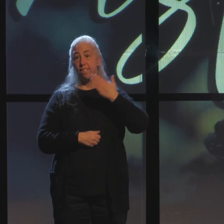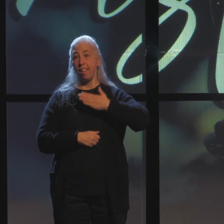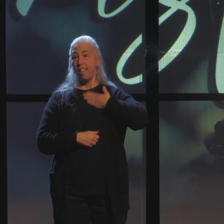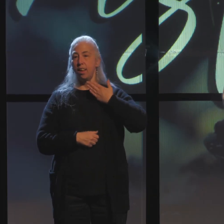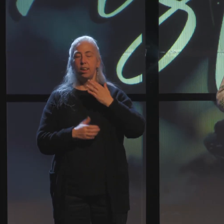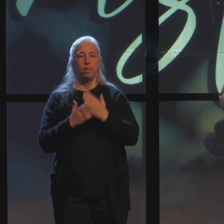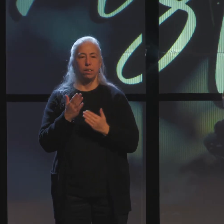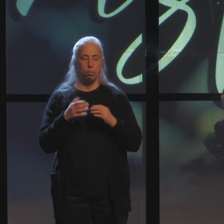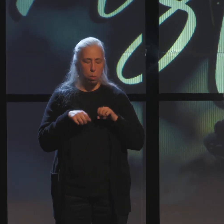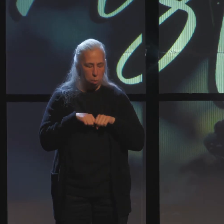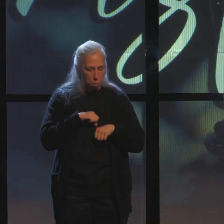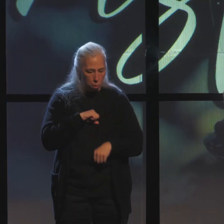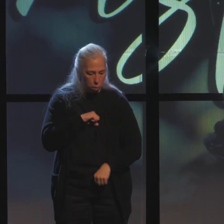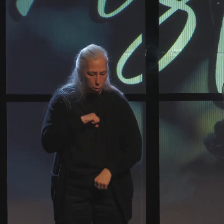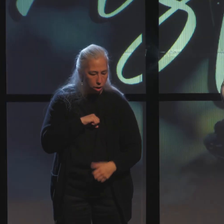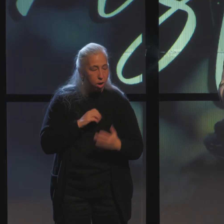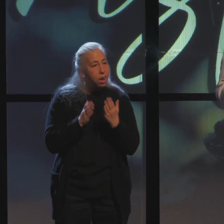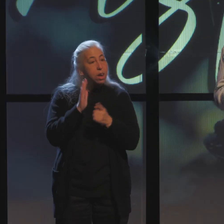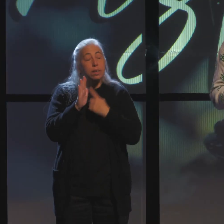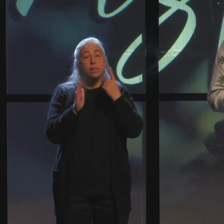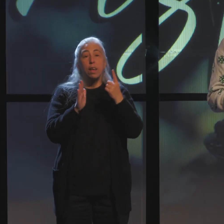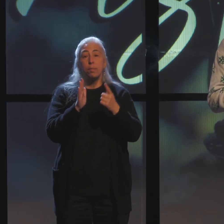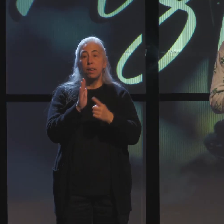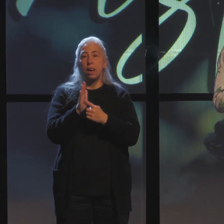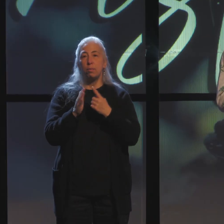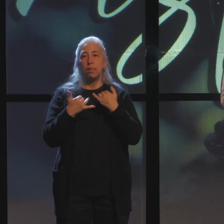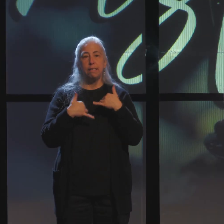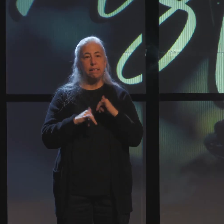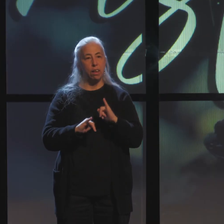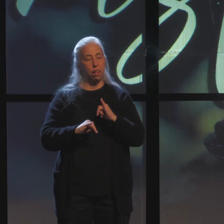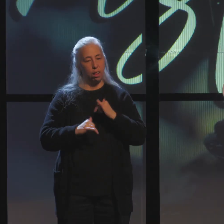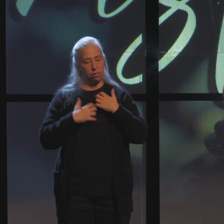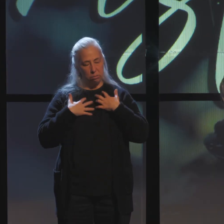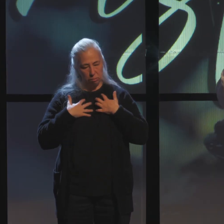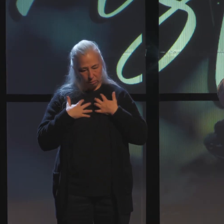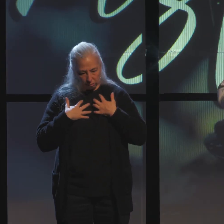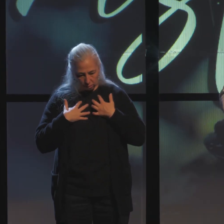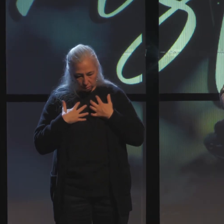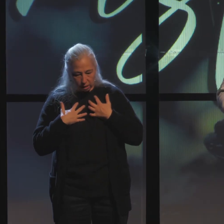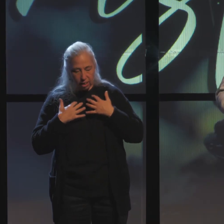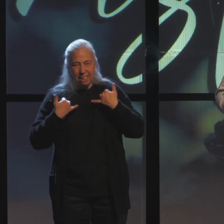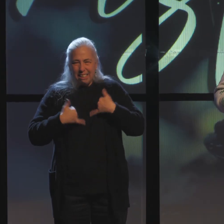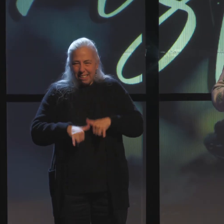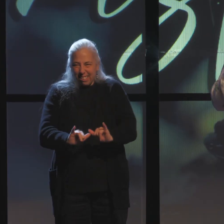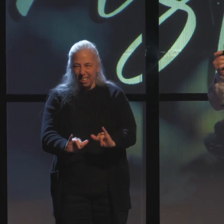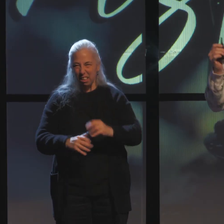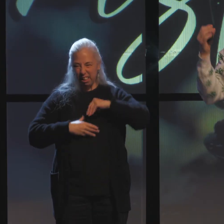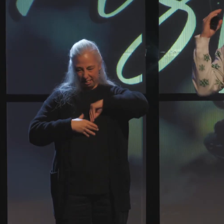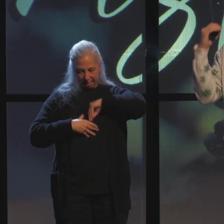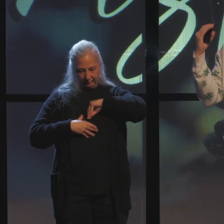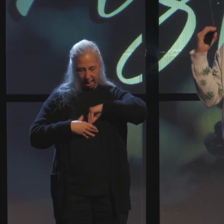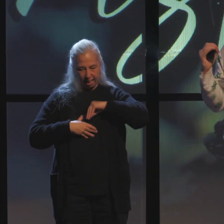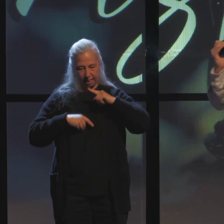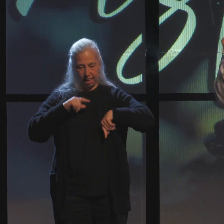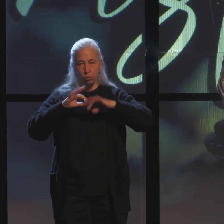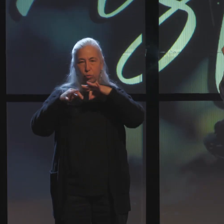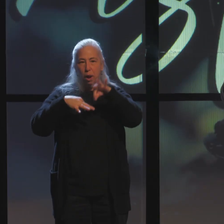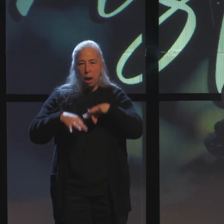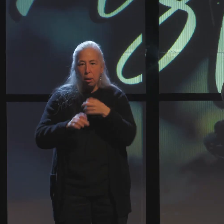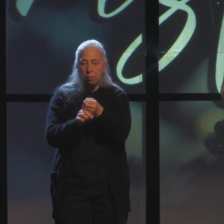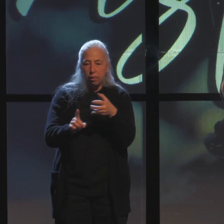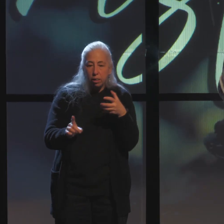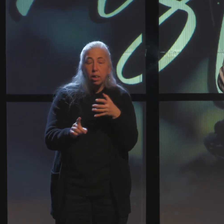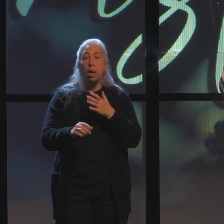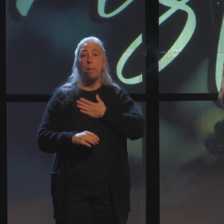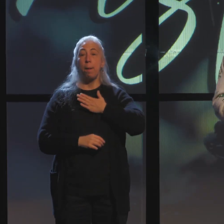are painful. Some still live in our bodies even when we don't have the words to describe them. And here's the thing, my story, that